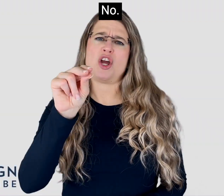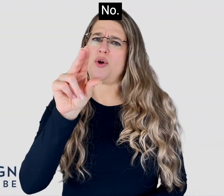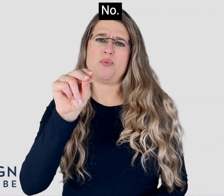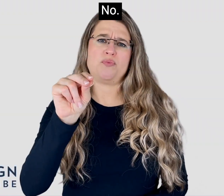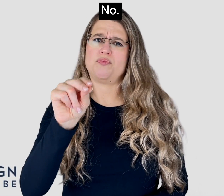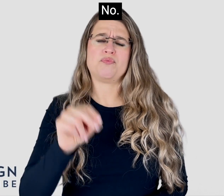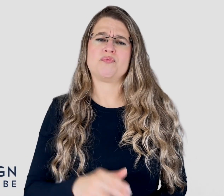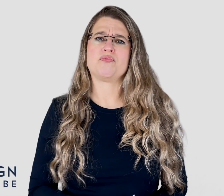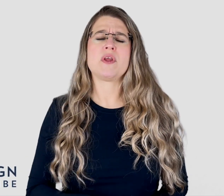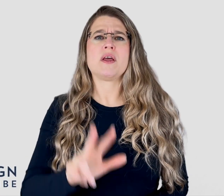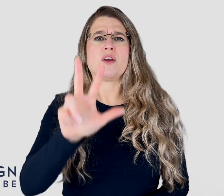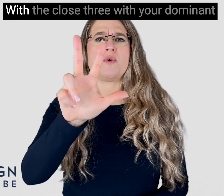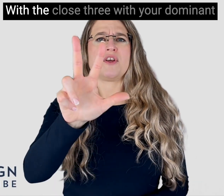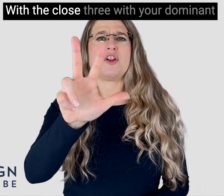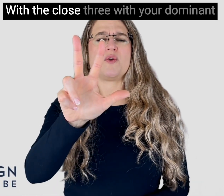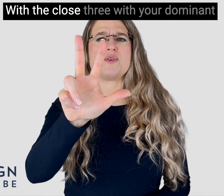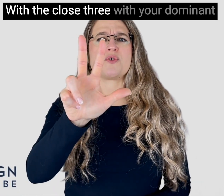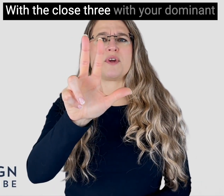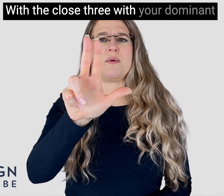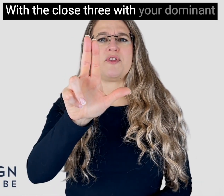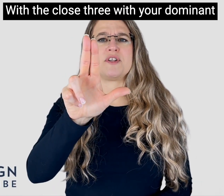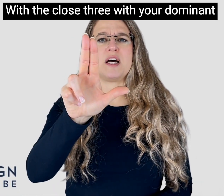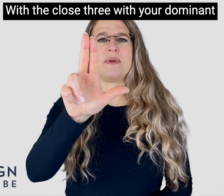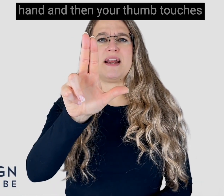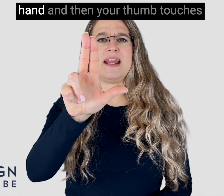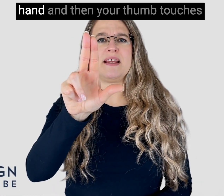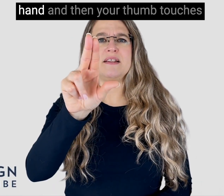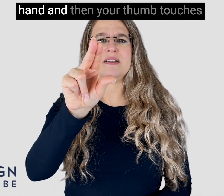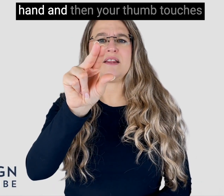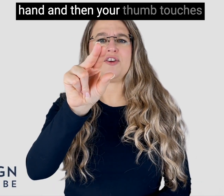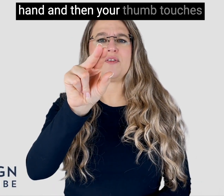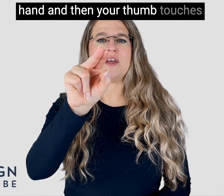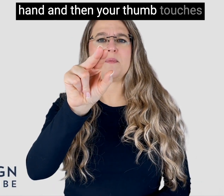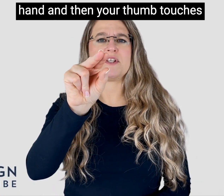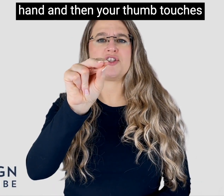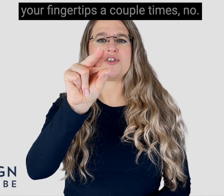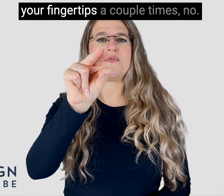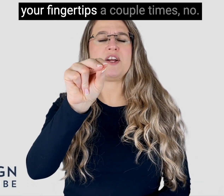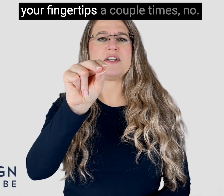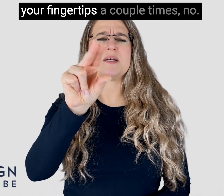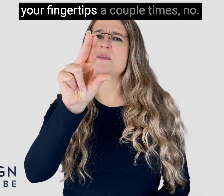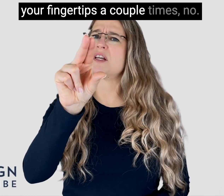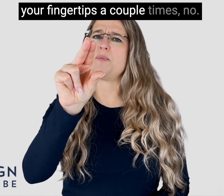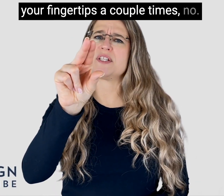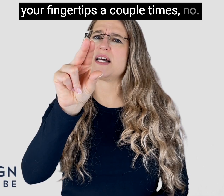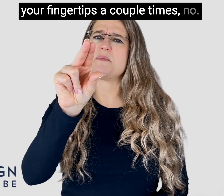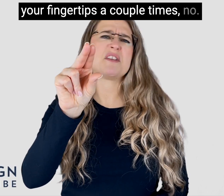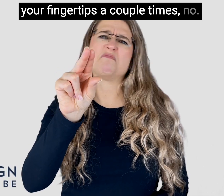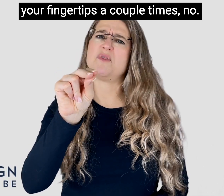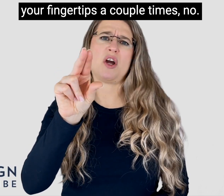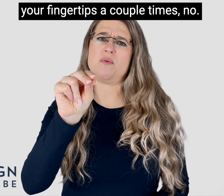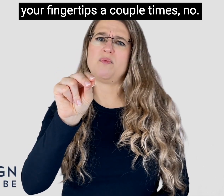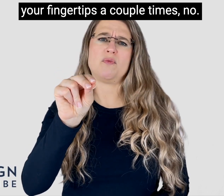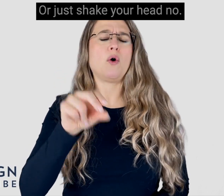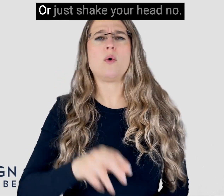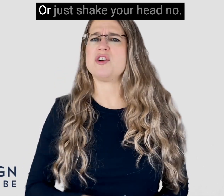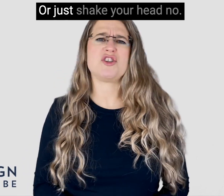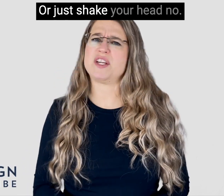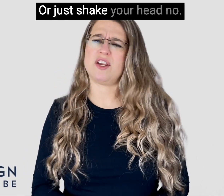No. With the closed 3 with your dominant hand, and then your thumb touches your fingertips a couple times, no. Or just shake your